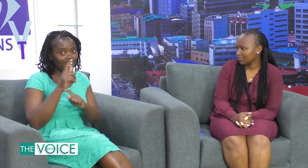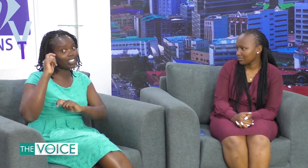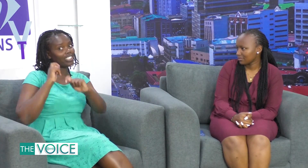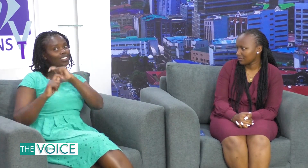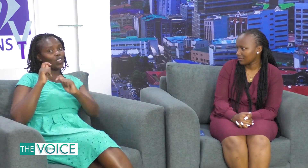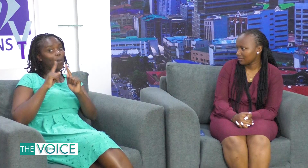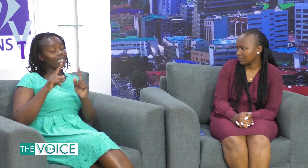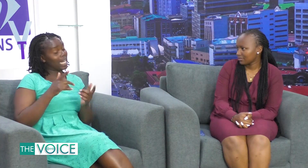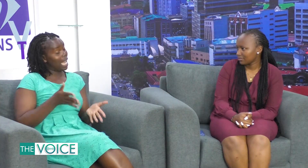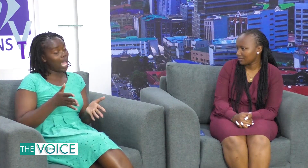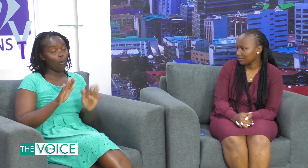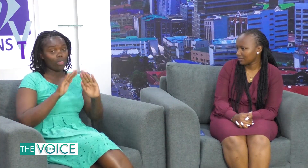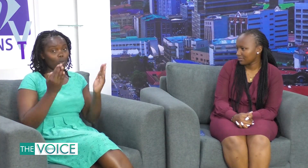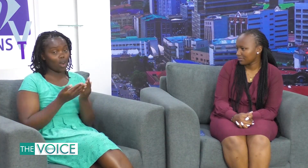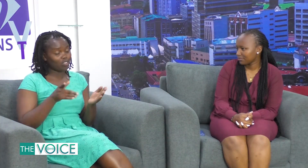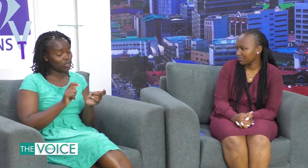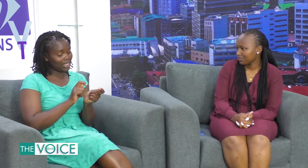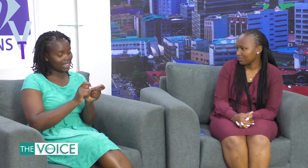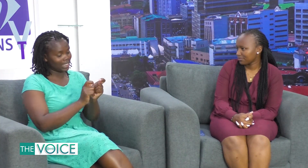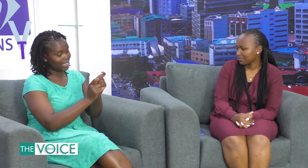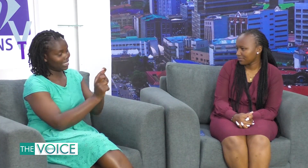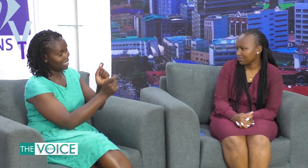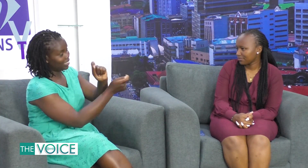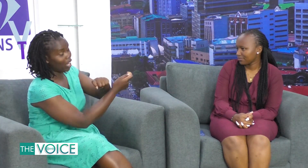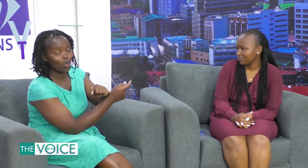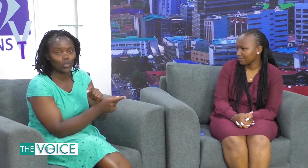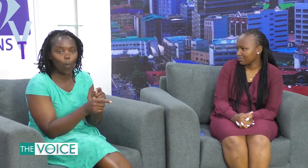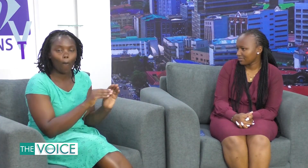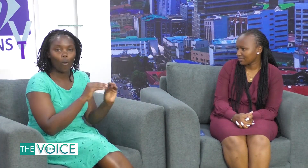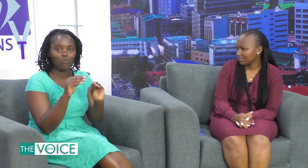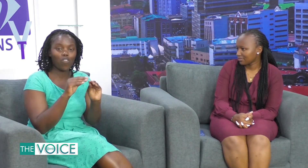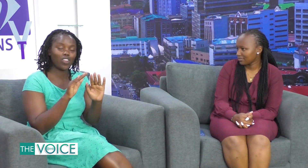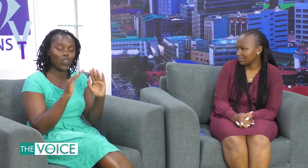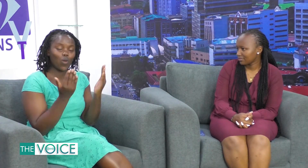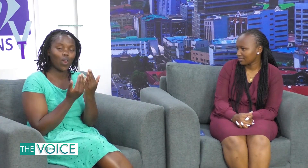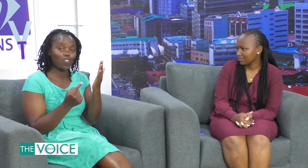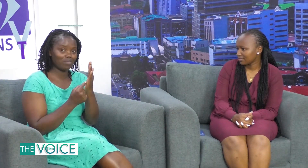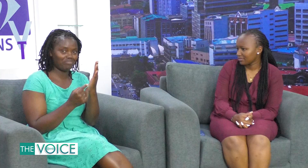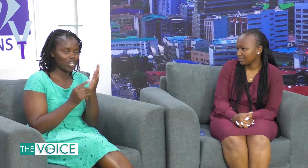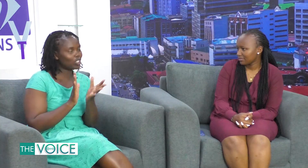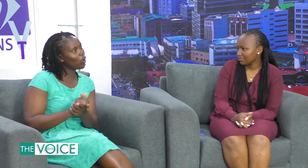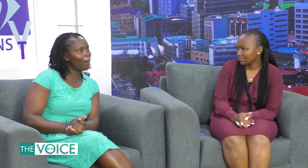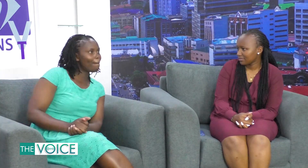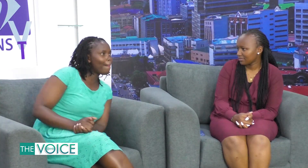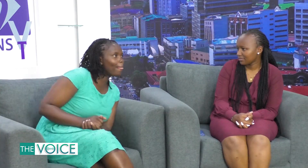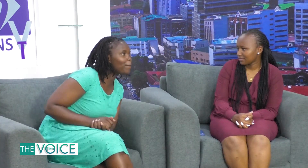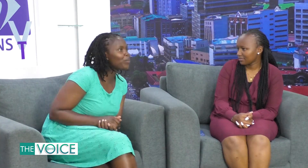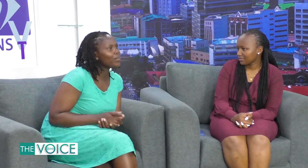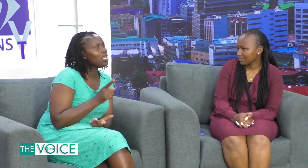ago, many people focused on the traditional ways, but now the world is really changing. We are moving to the world of